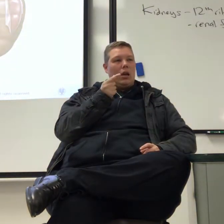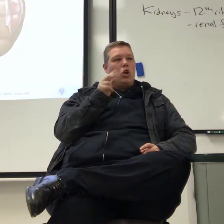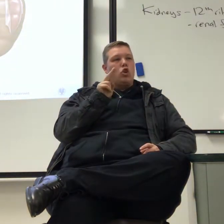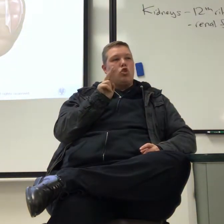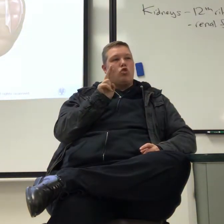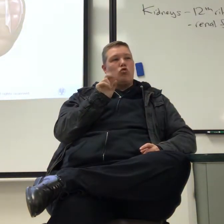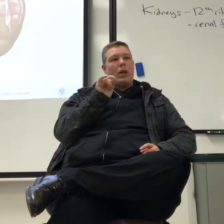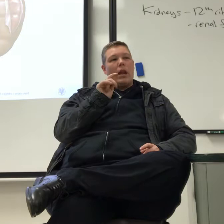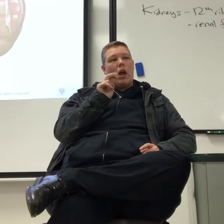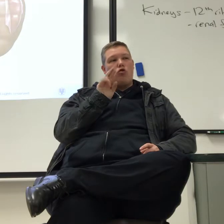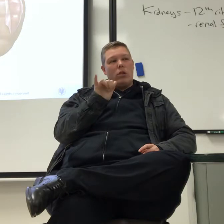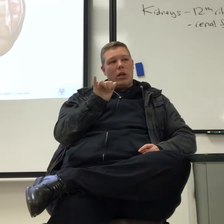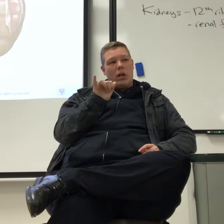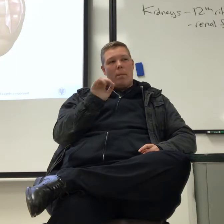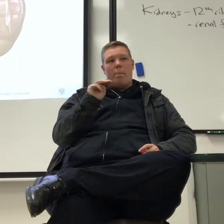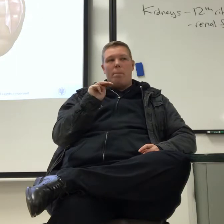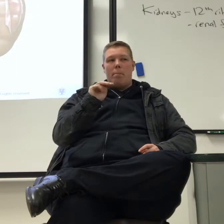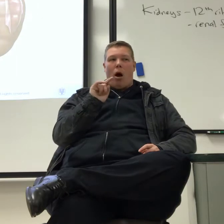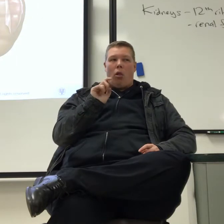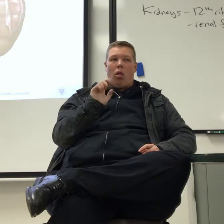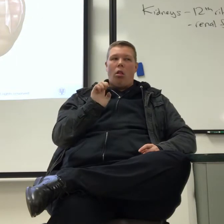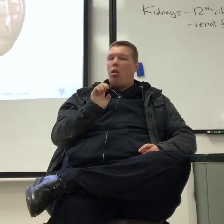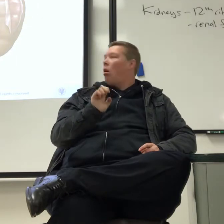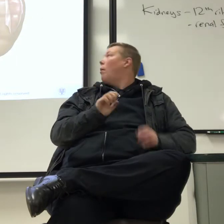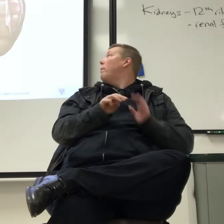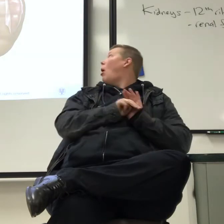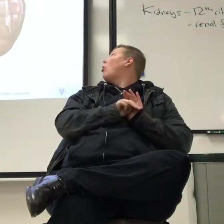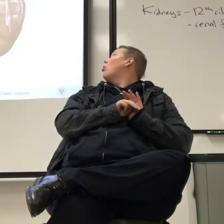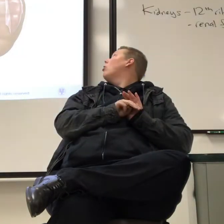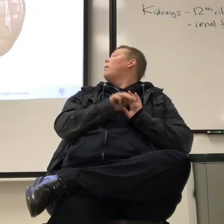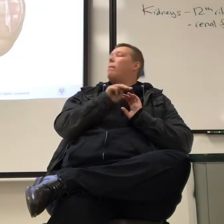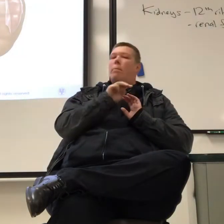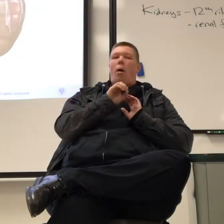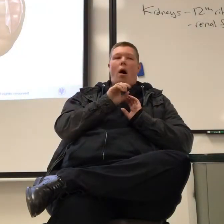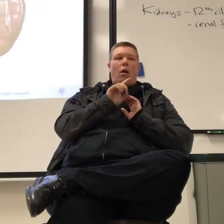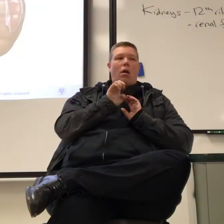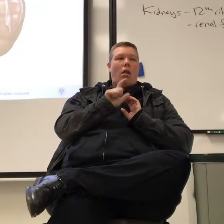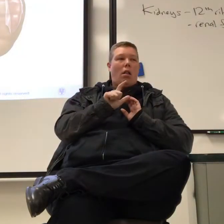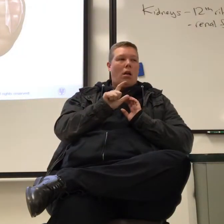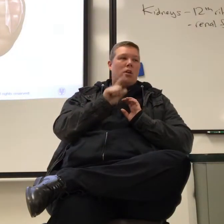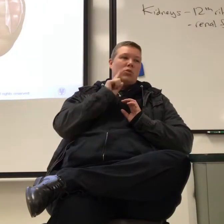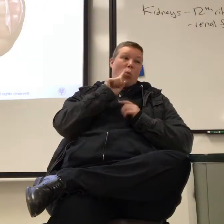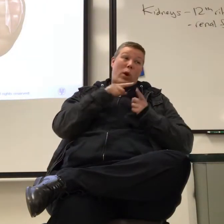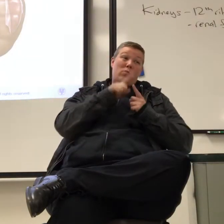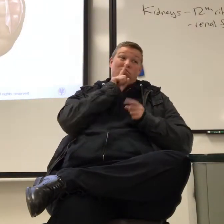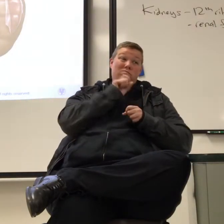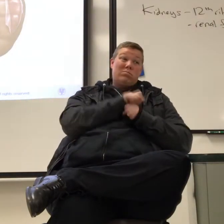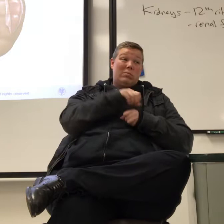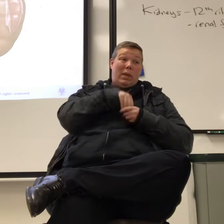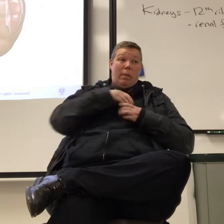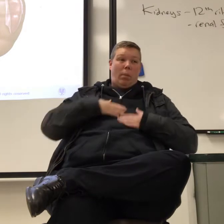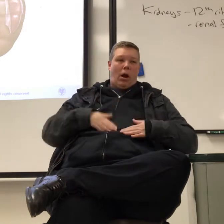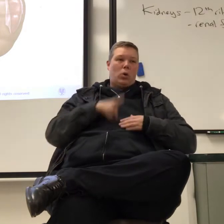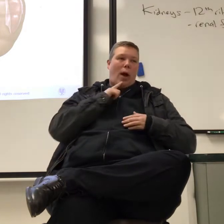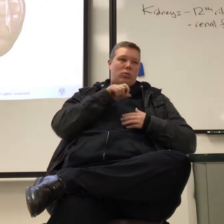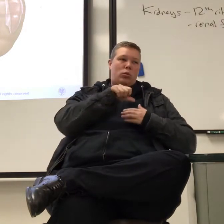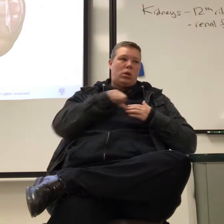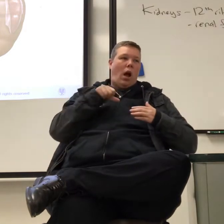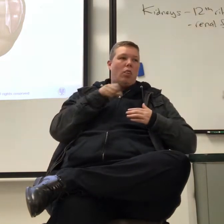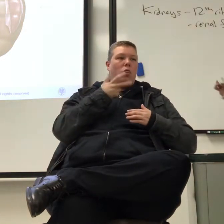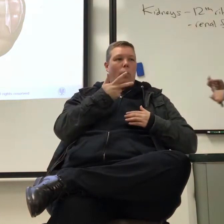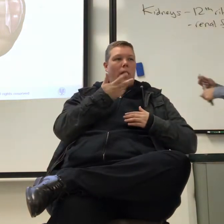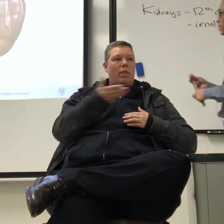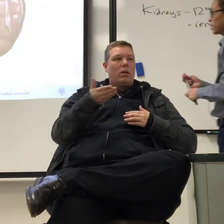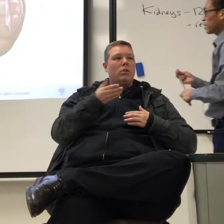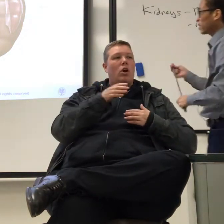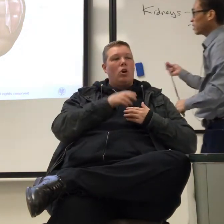out there. And when we do a kidney dissection, when I remove from a body cavity, I got to cut three things. I got to cut the ureter, the renal artery